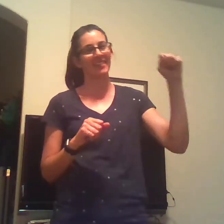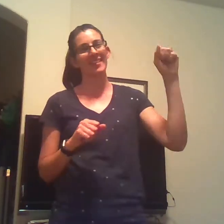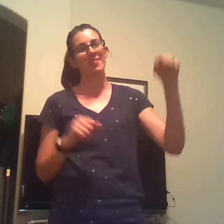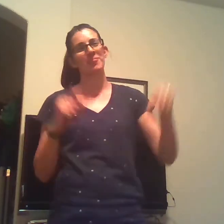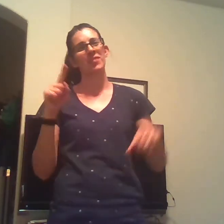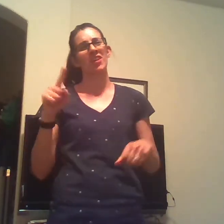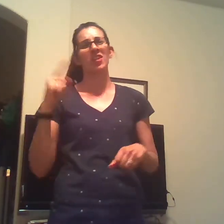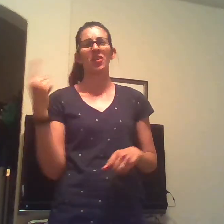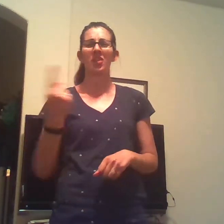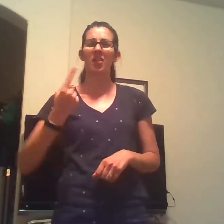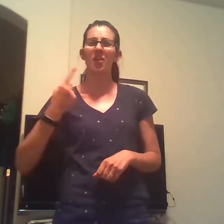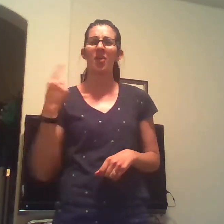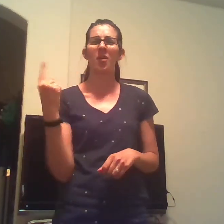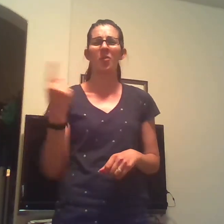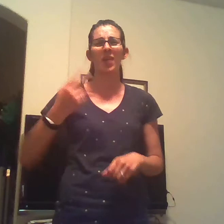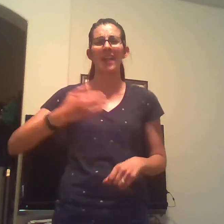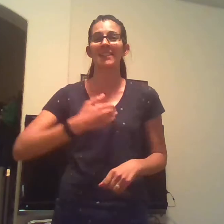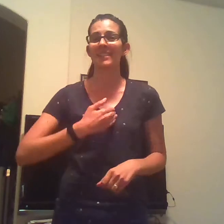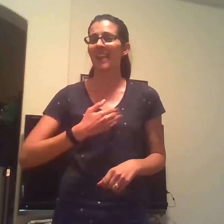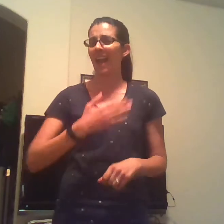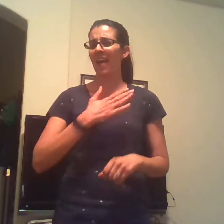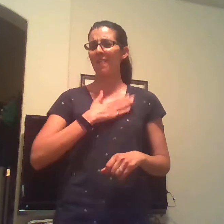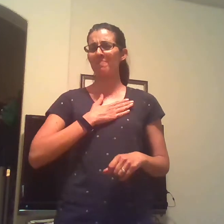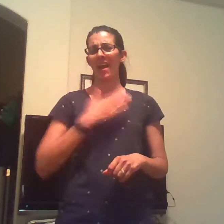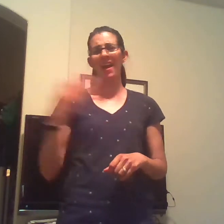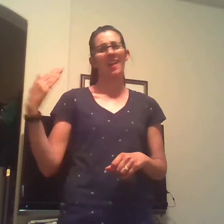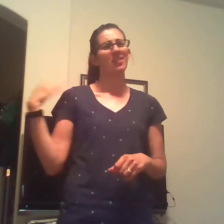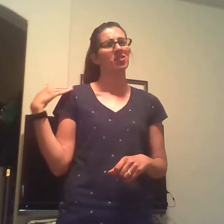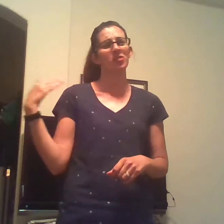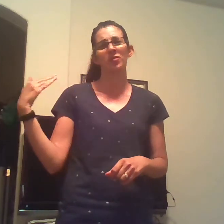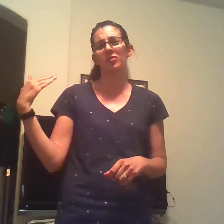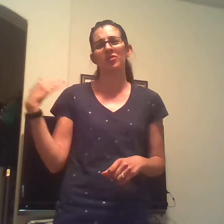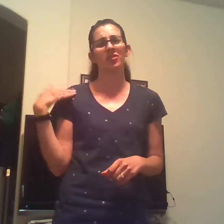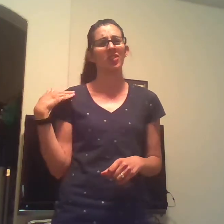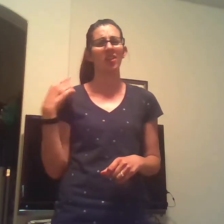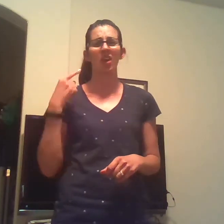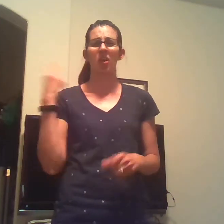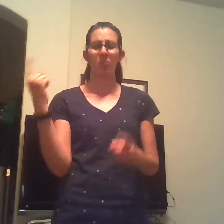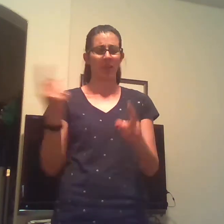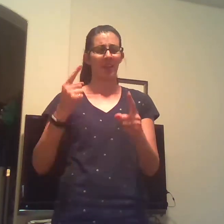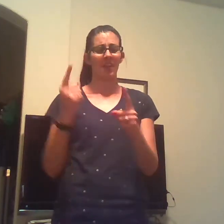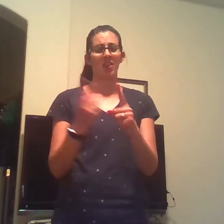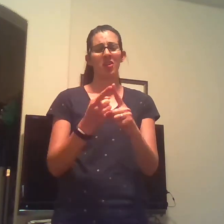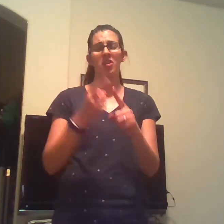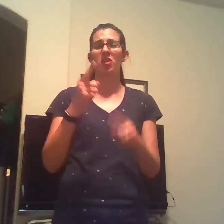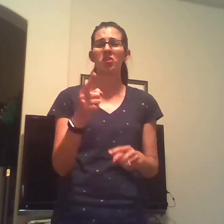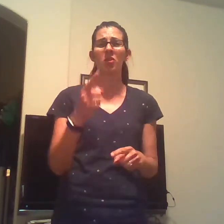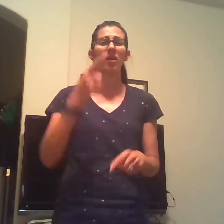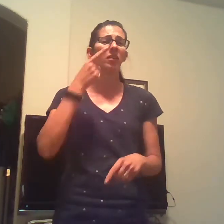You'll always have my shoulder when you cry.